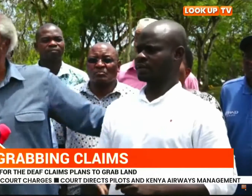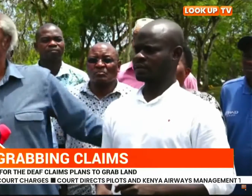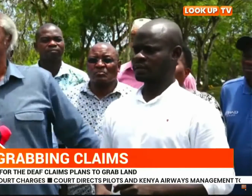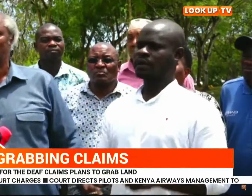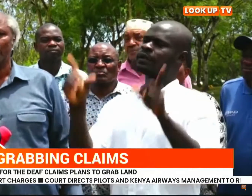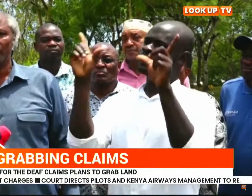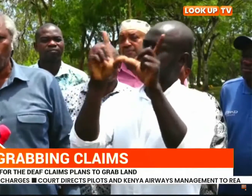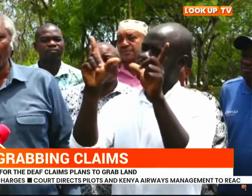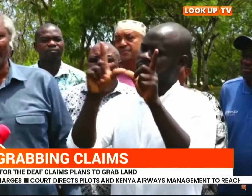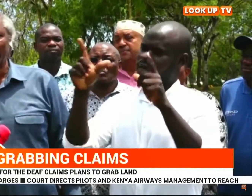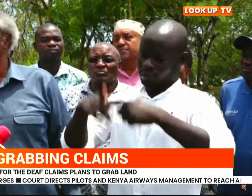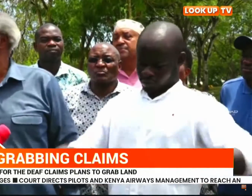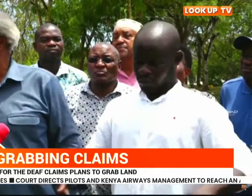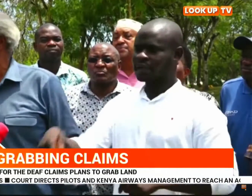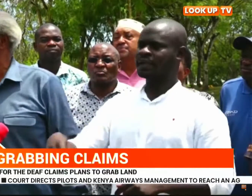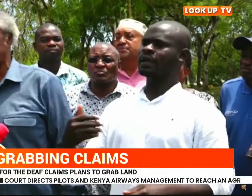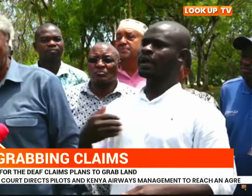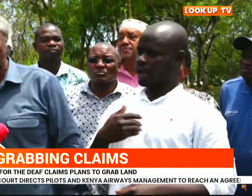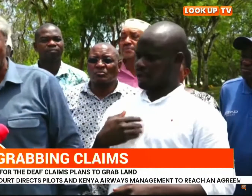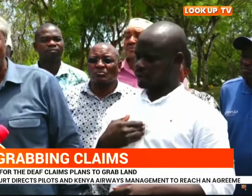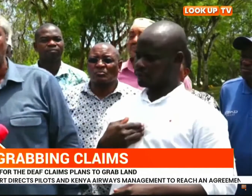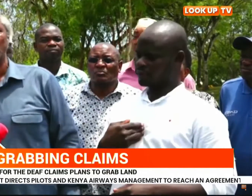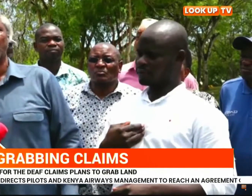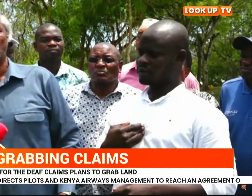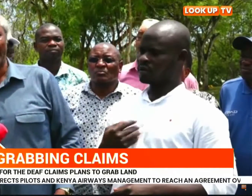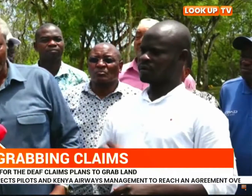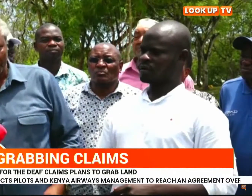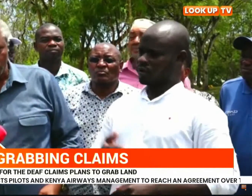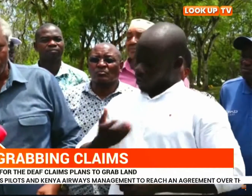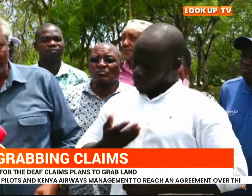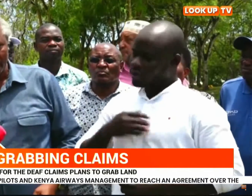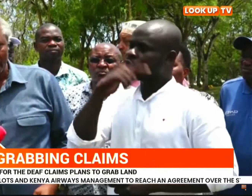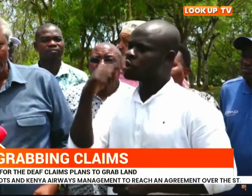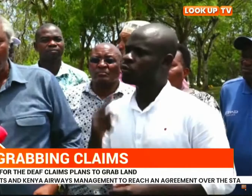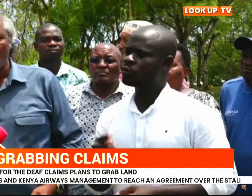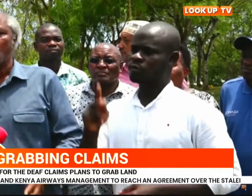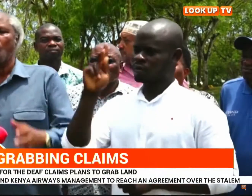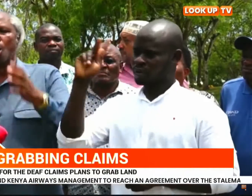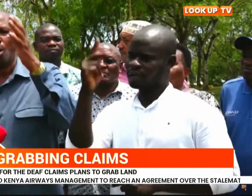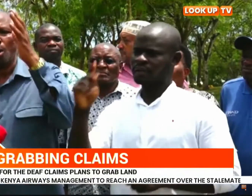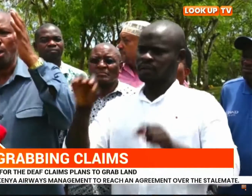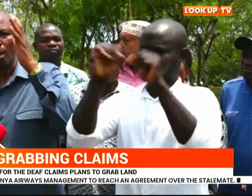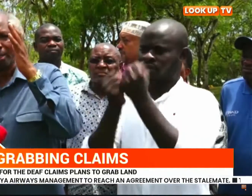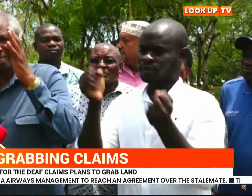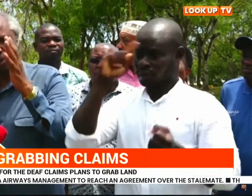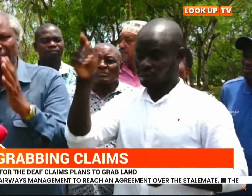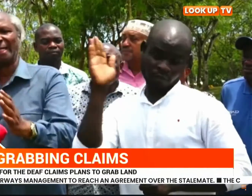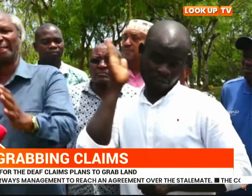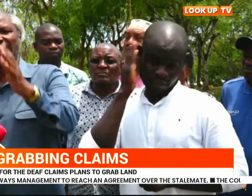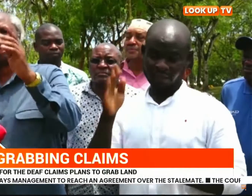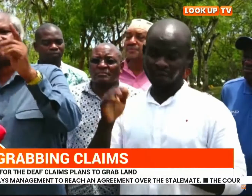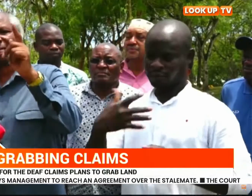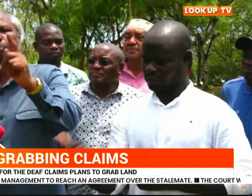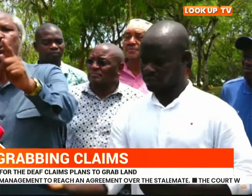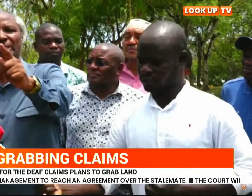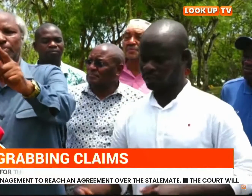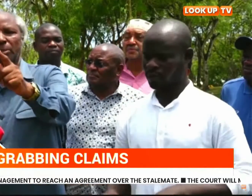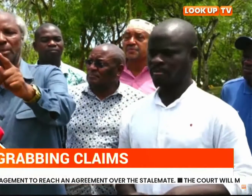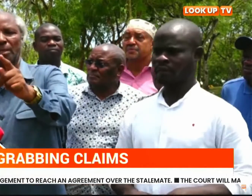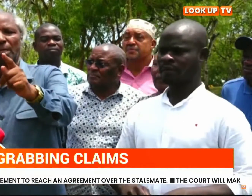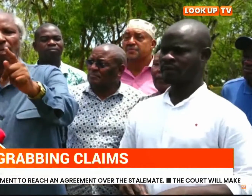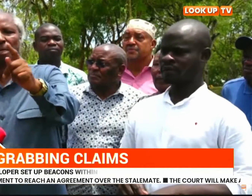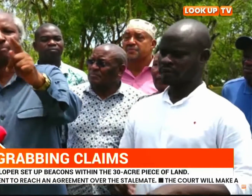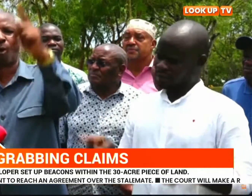title deed belonging to the Kenya Society for Deaf Children, the society that has put